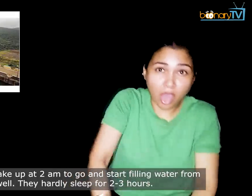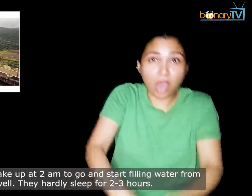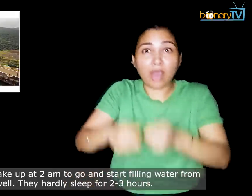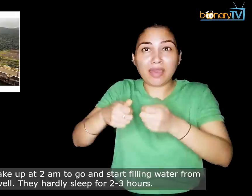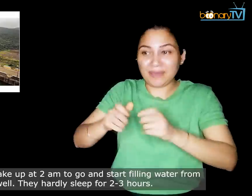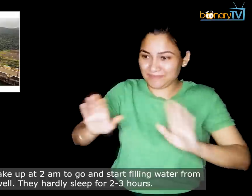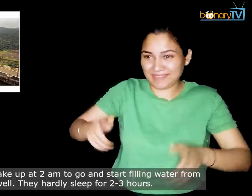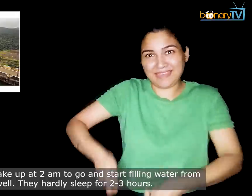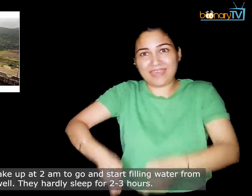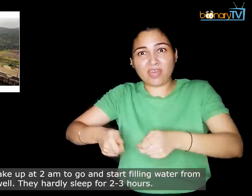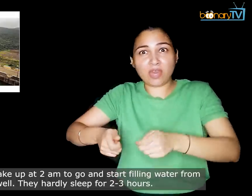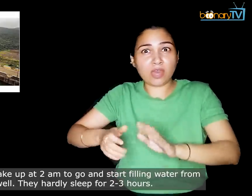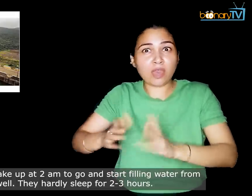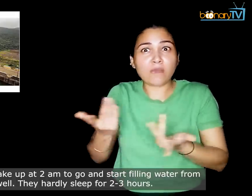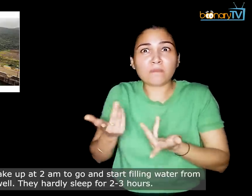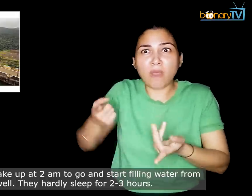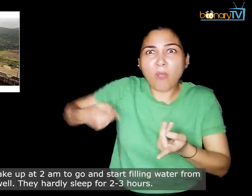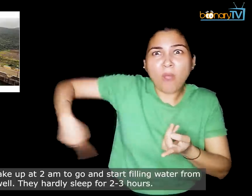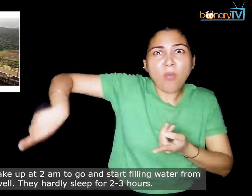They hardly sleep for